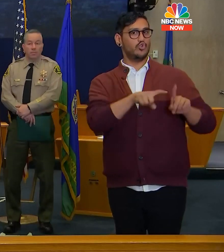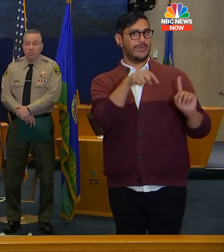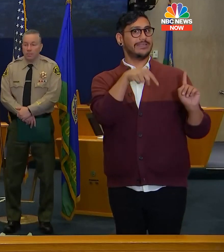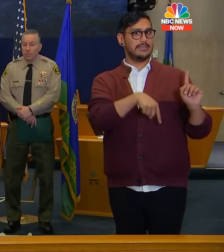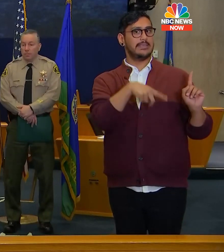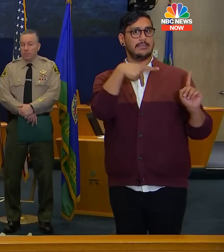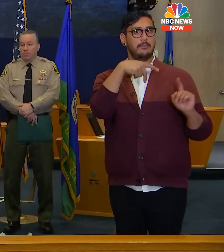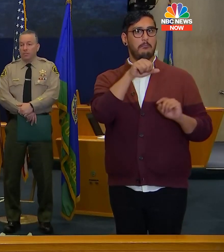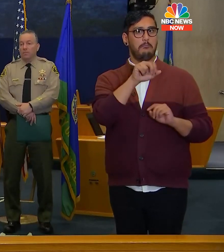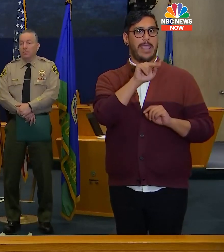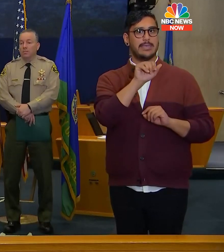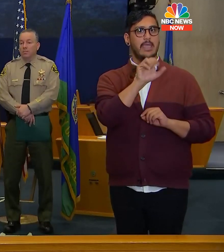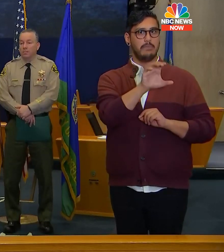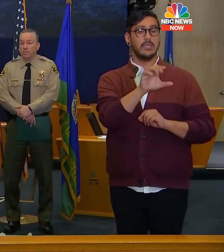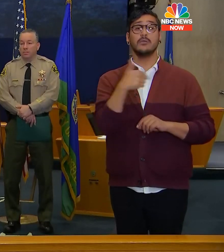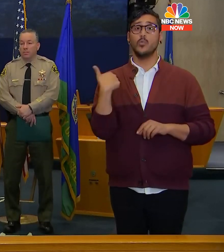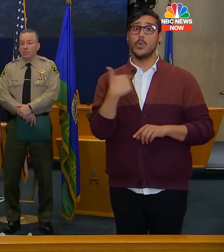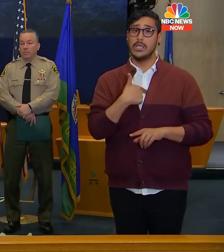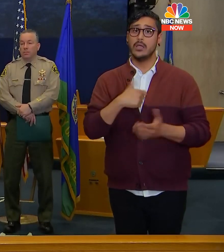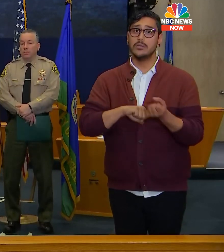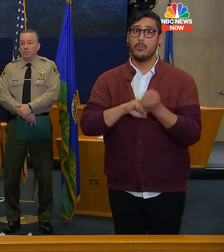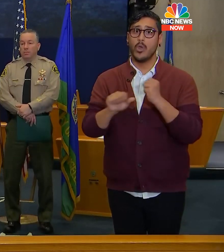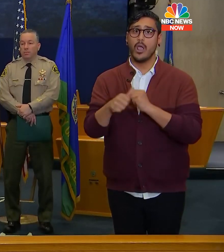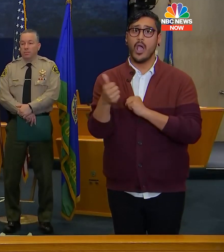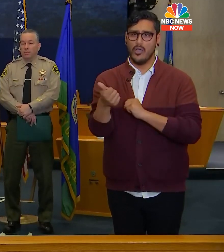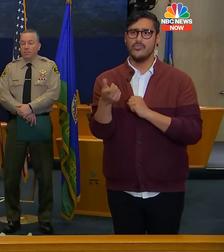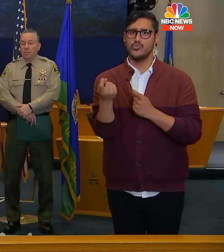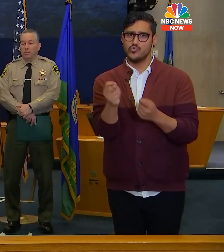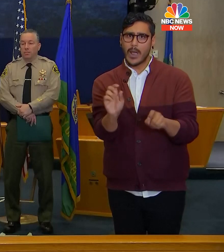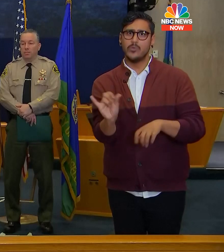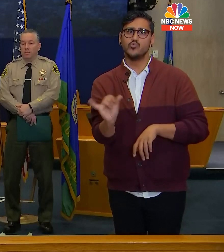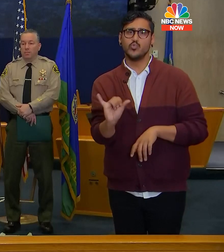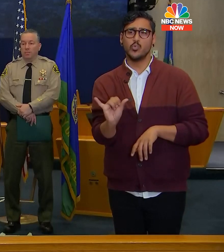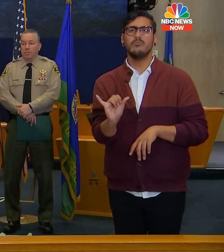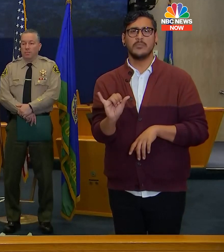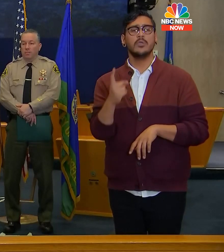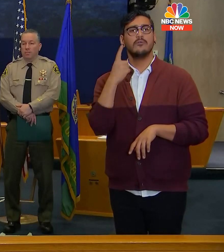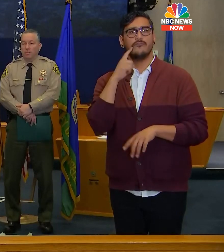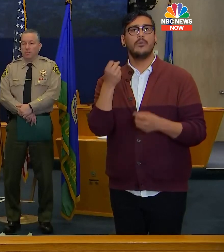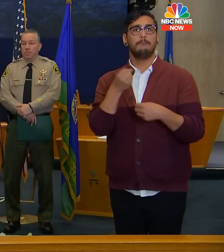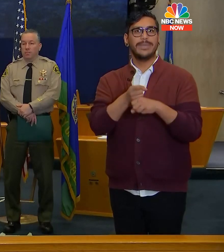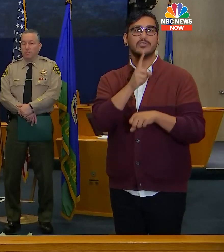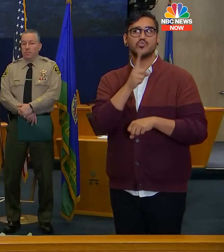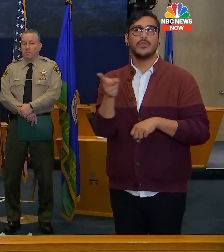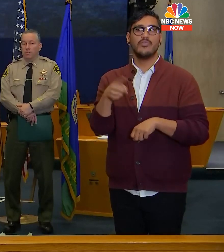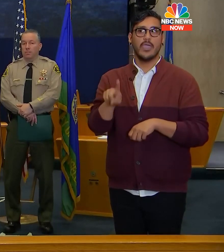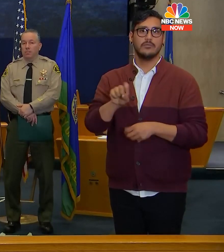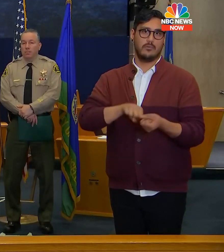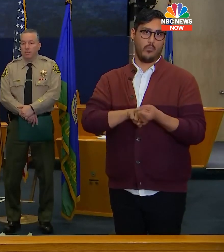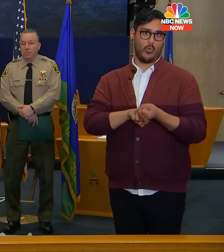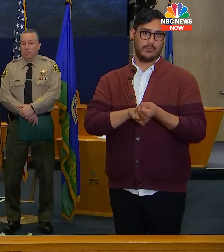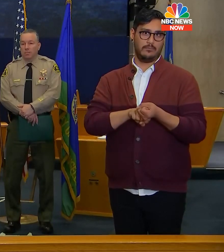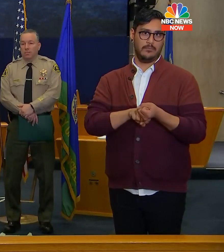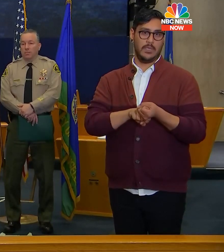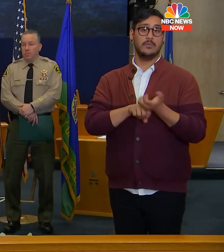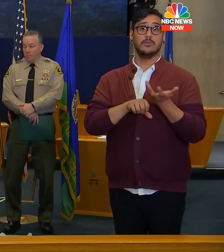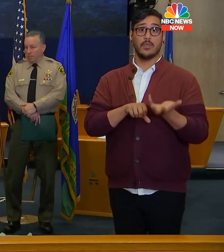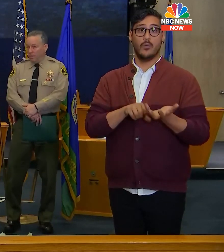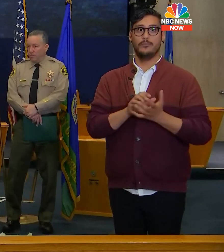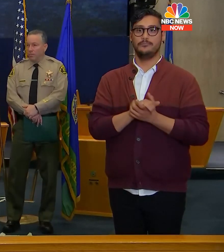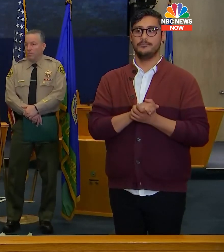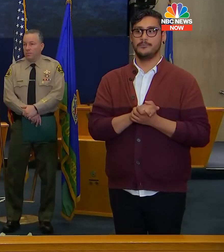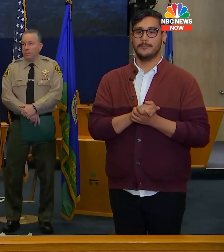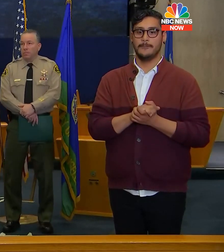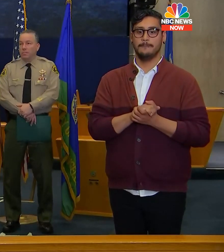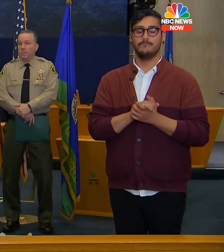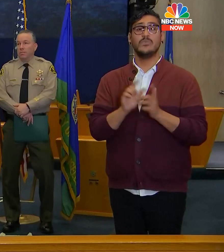are supporting other efforts as well in the early part of our work to make sure that they are supported. So in